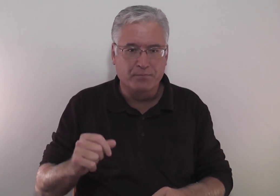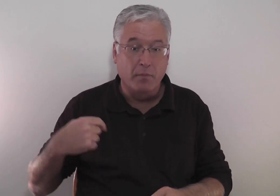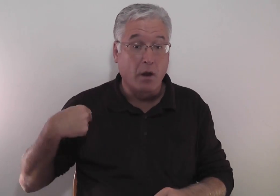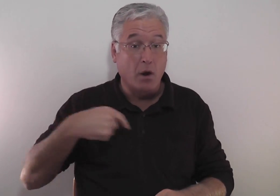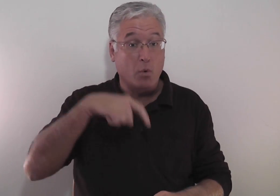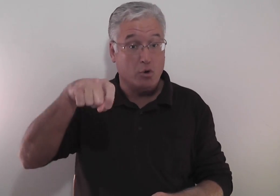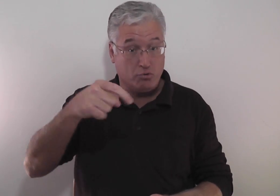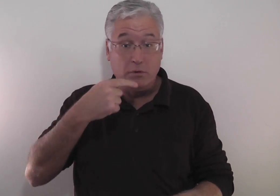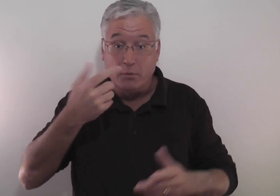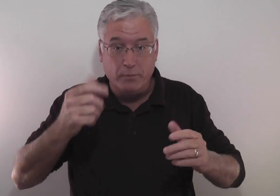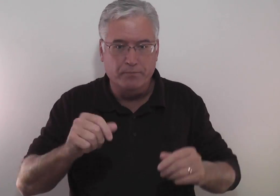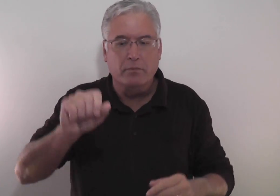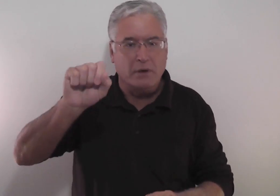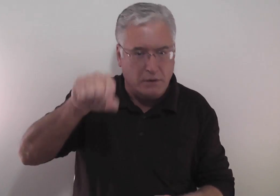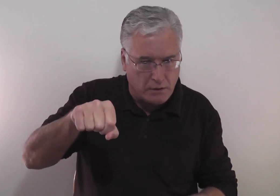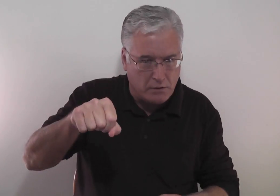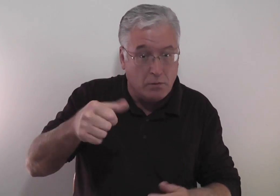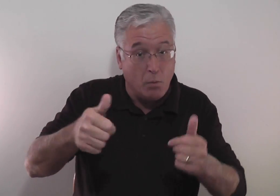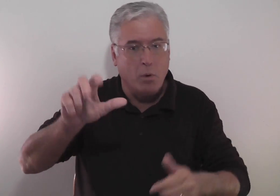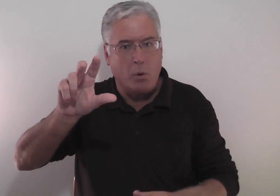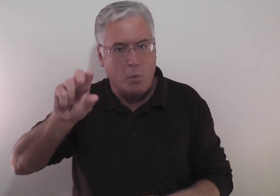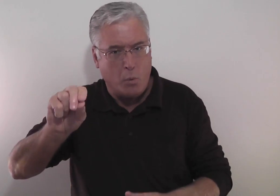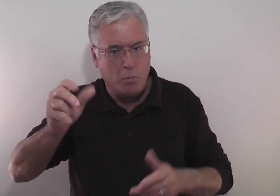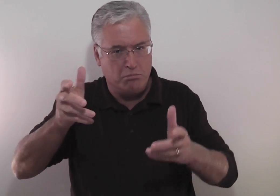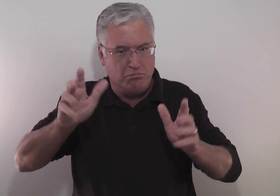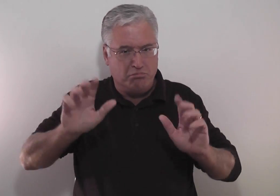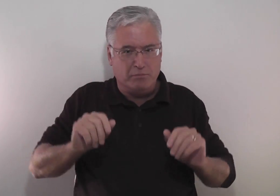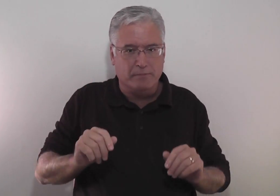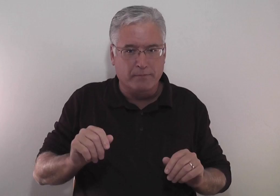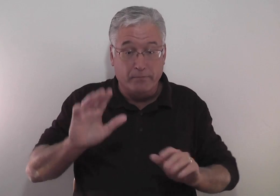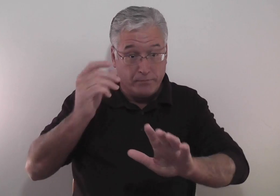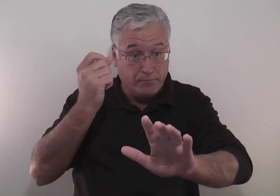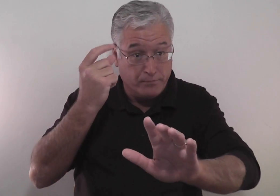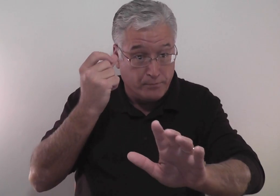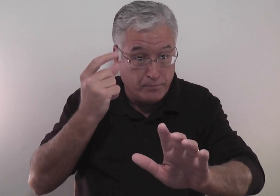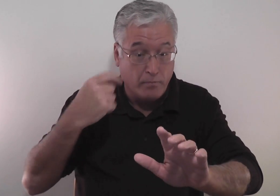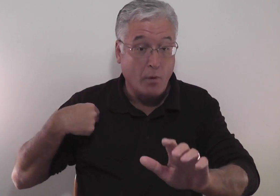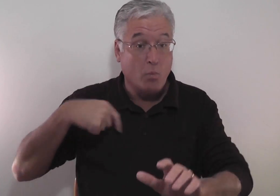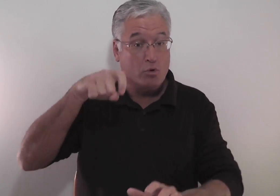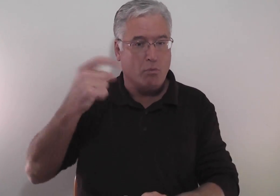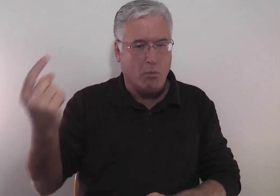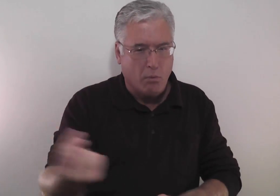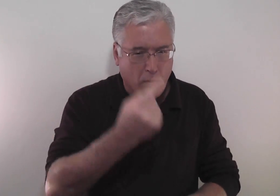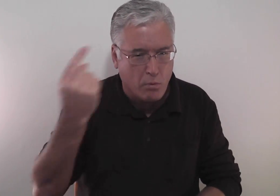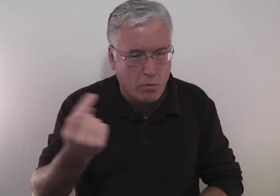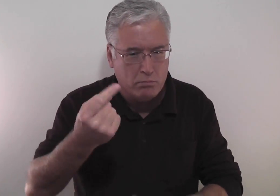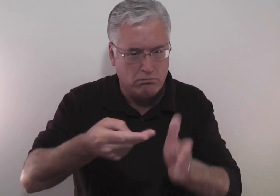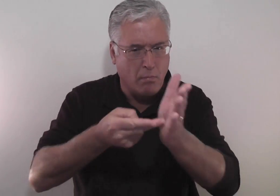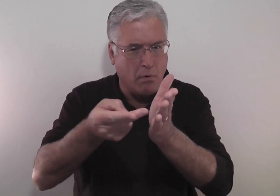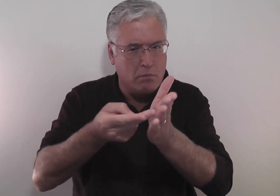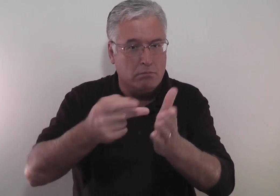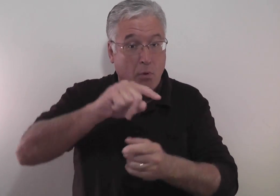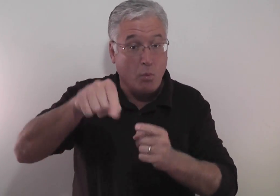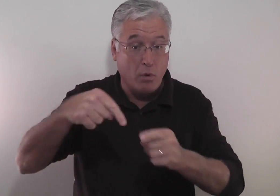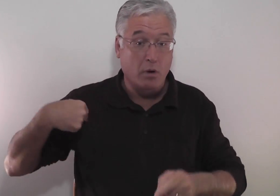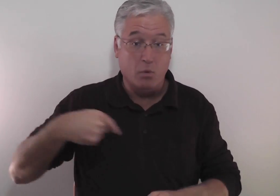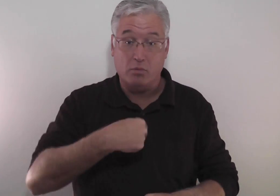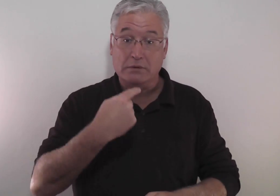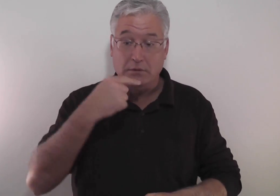vow. It's not necessary. You need to just say yes or no and let it be that. You understand